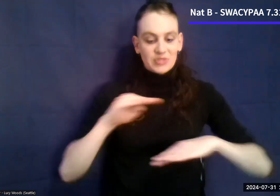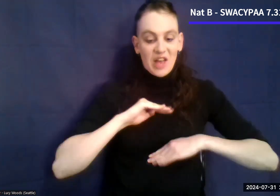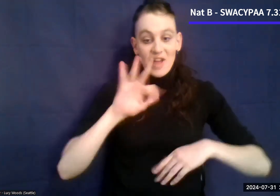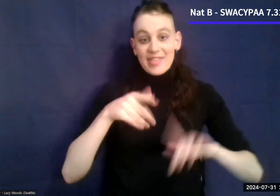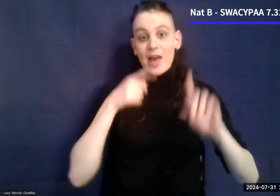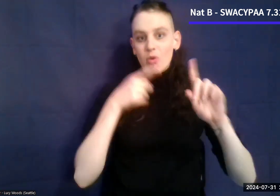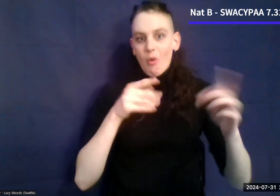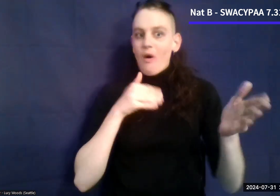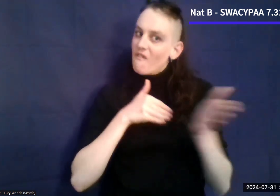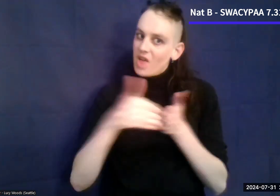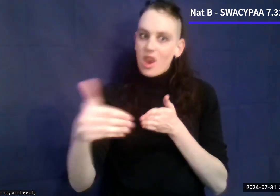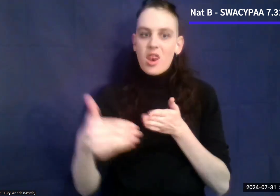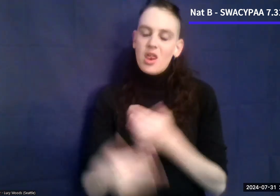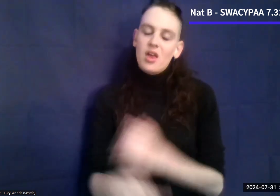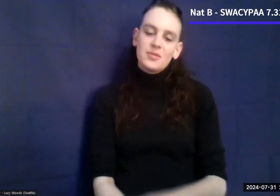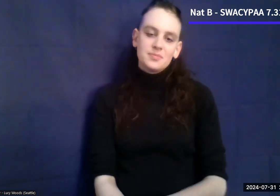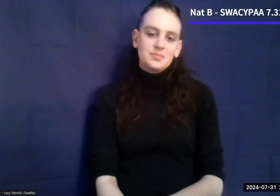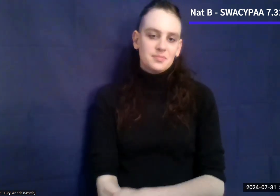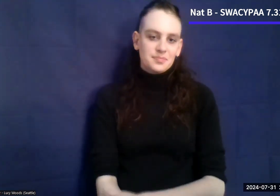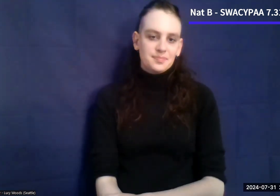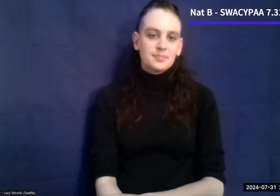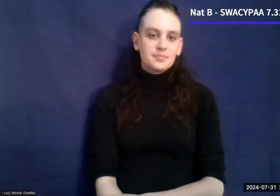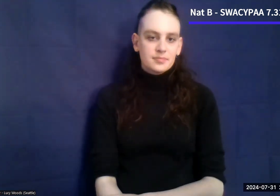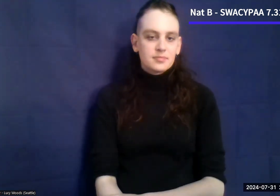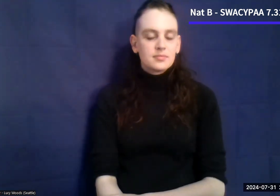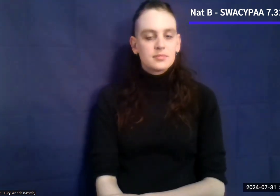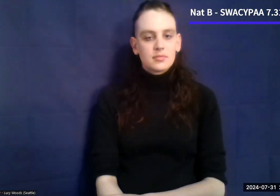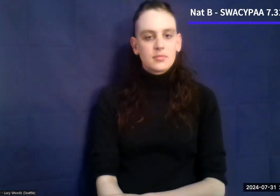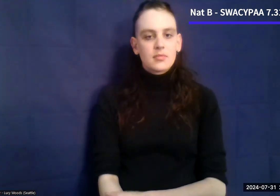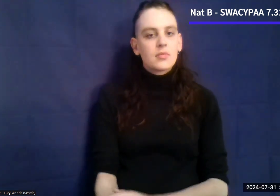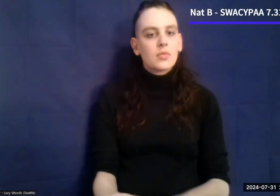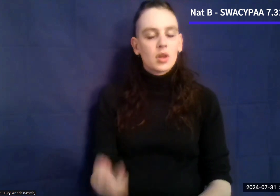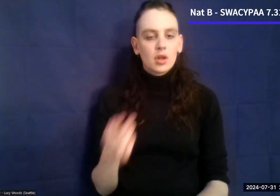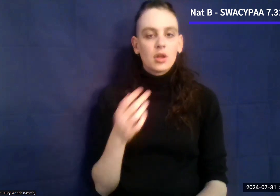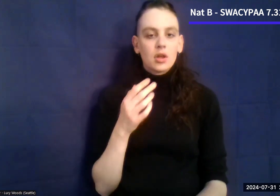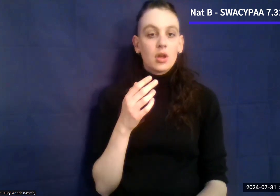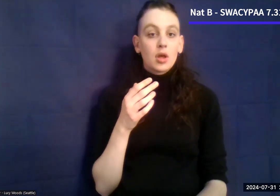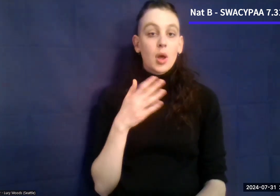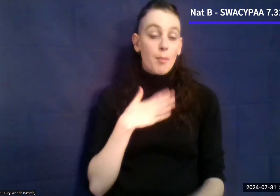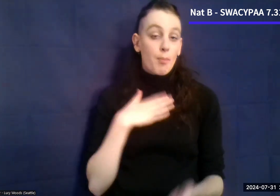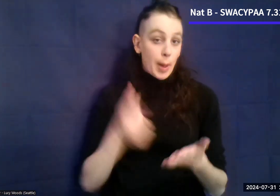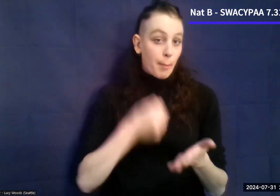And then I'll fast forward to my bottom, right? Like